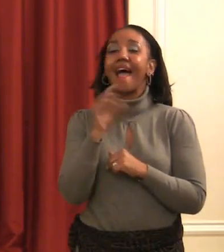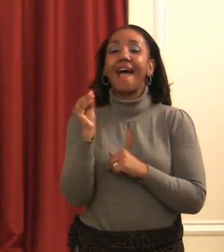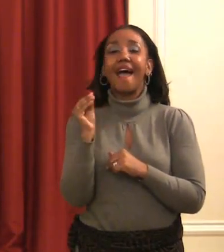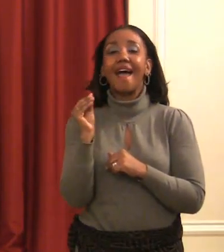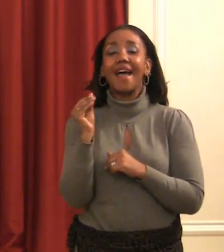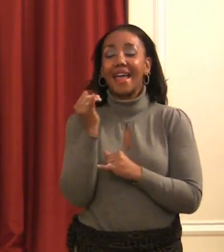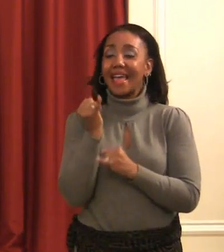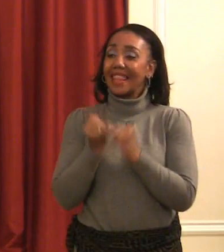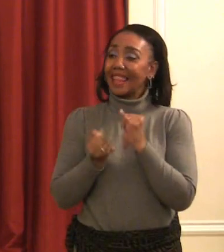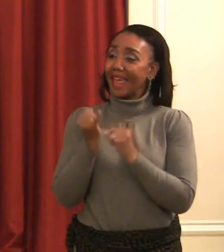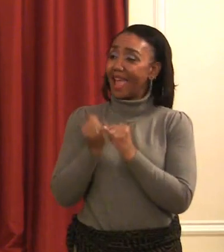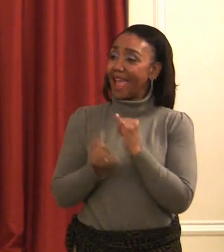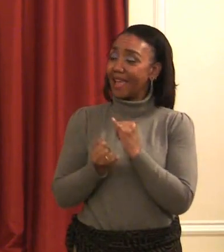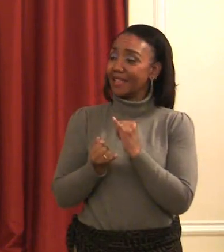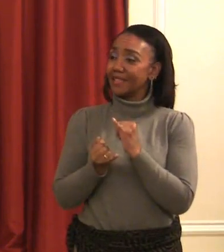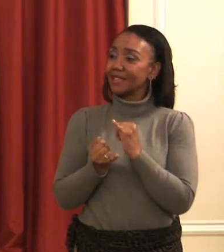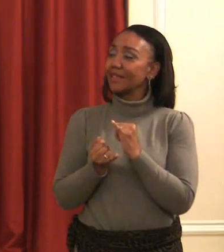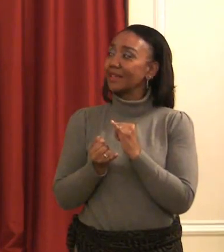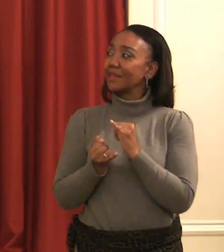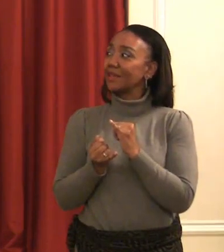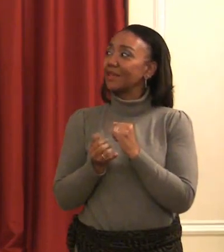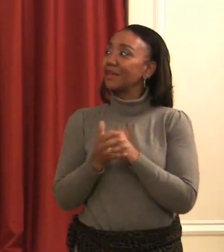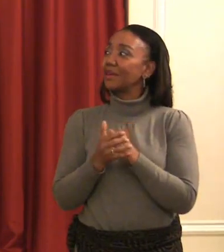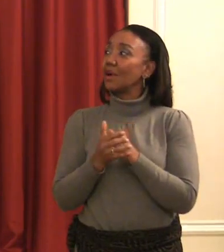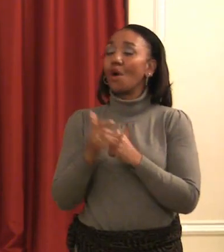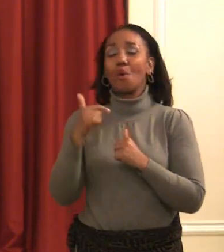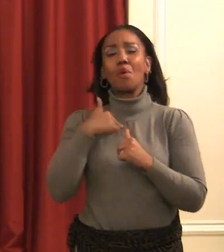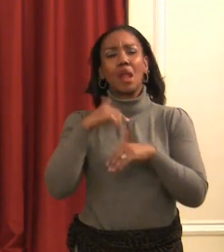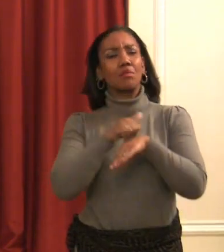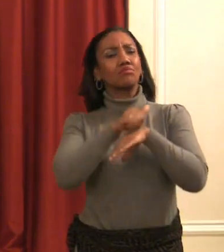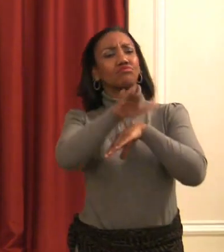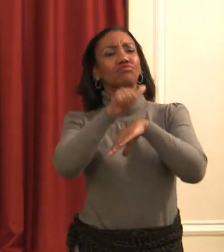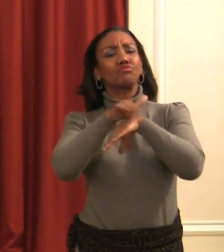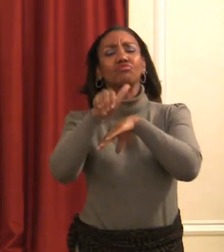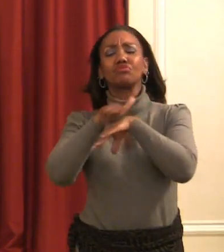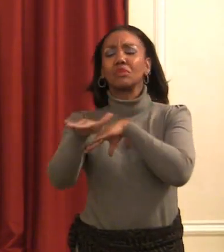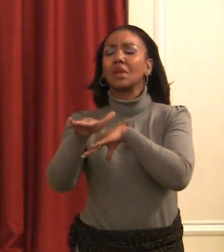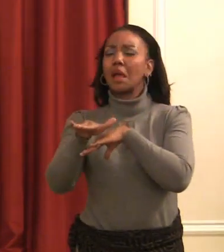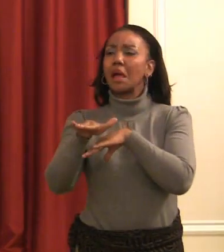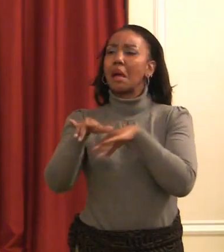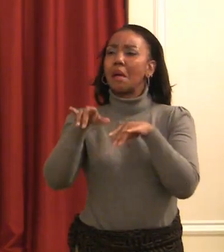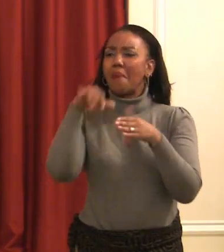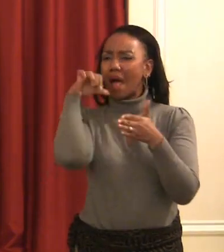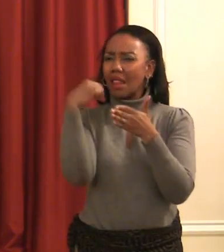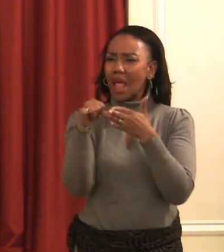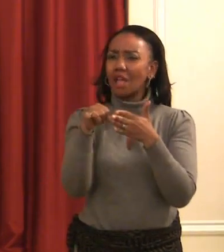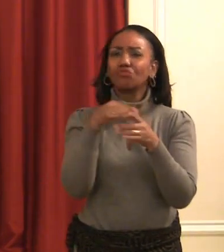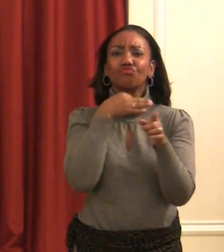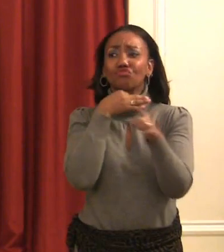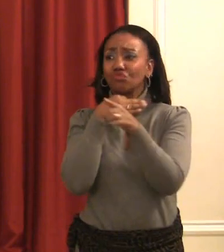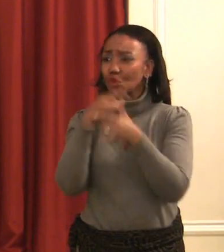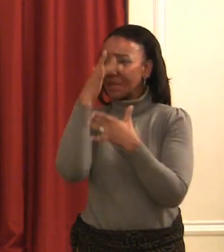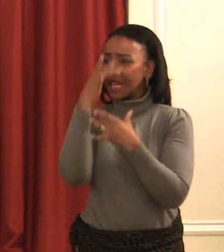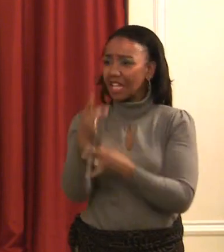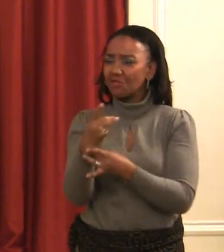And lastly, when I was sending out my query letters back, between